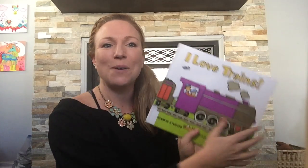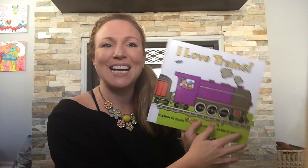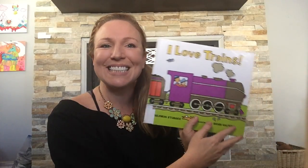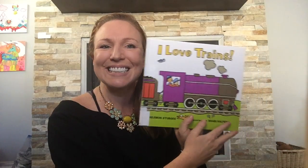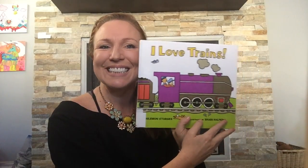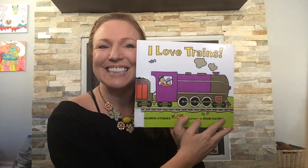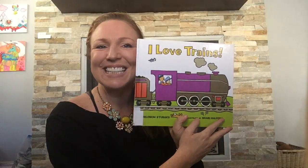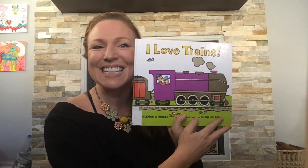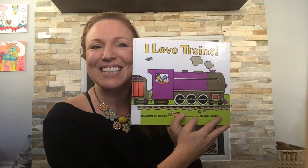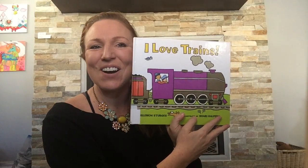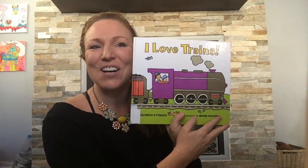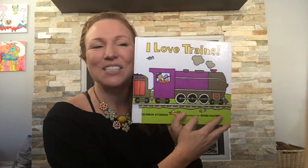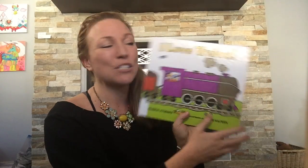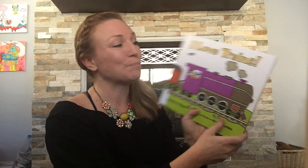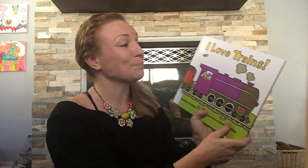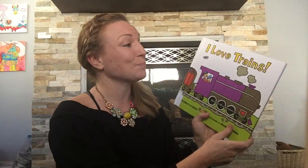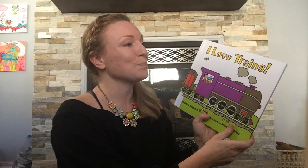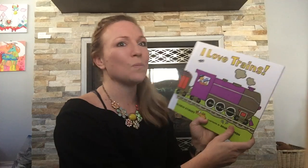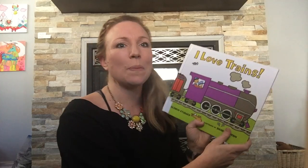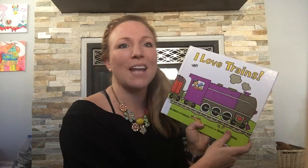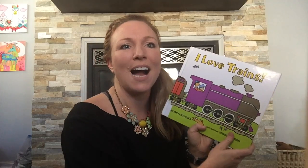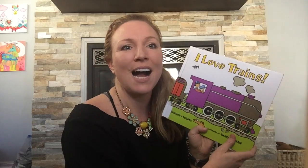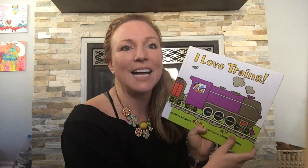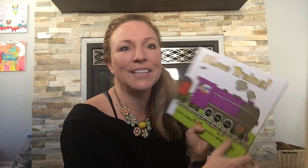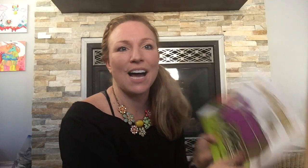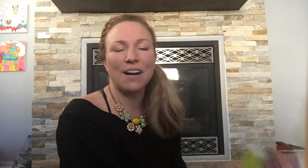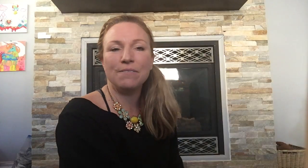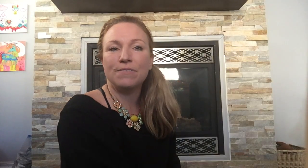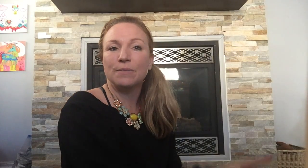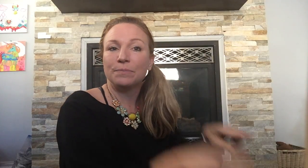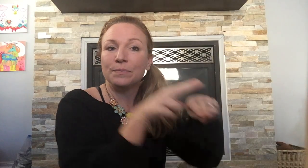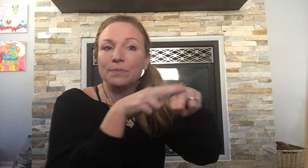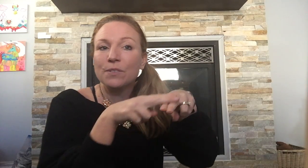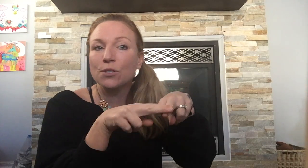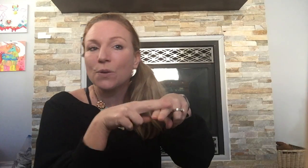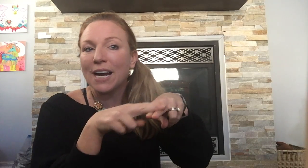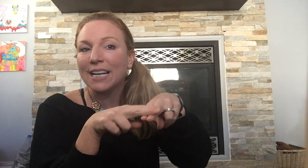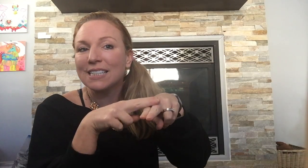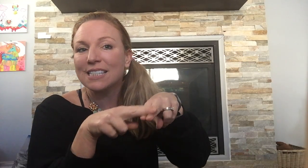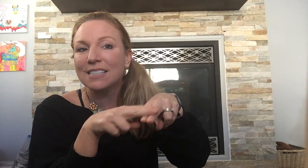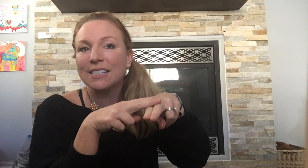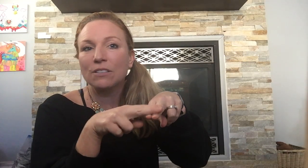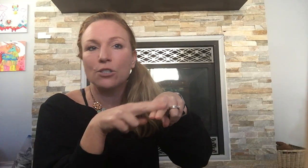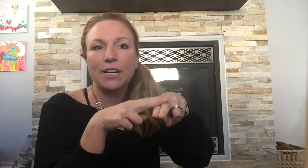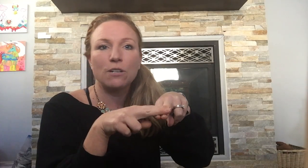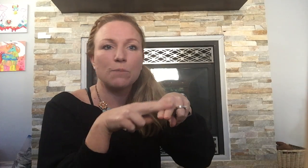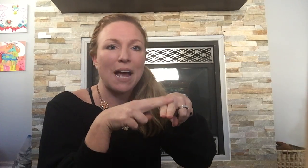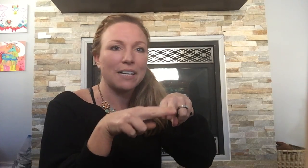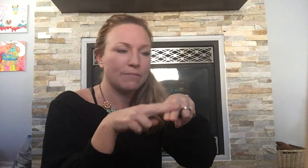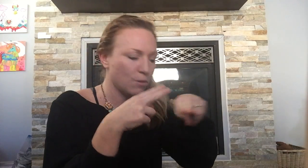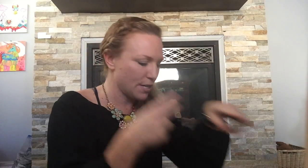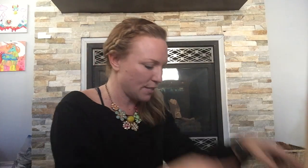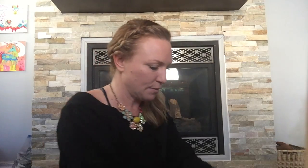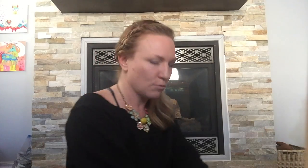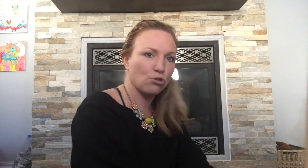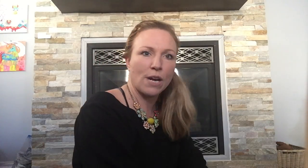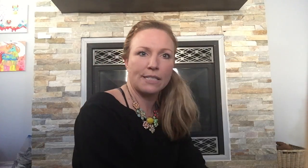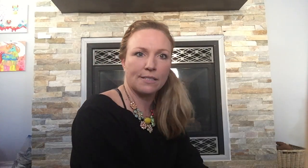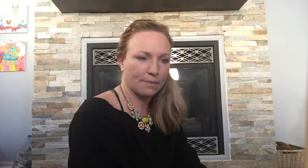one is called I Love Trains. See how the train goes back and forth? Trains